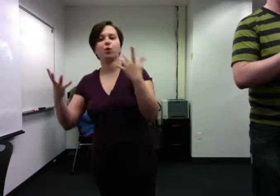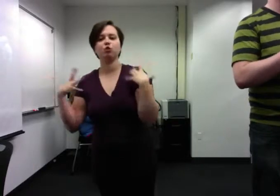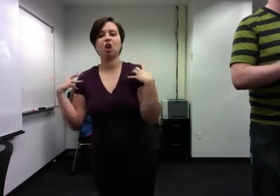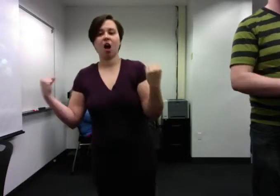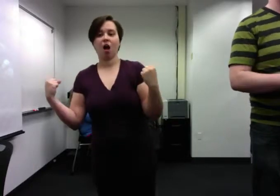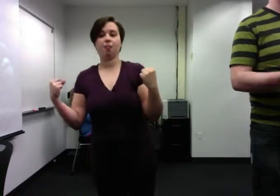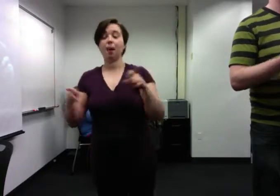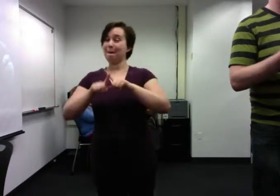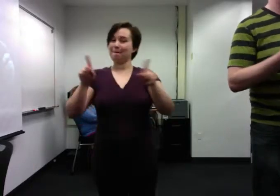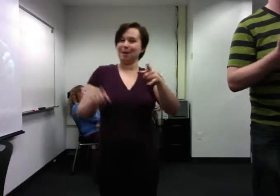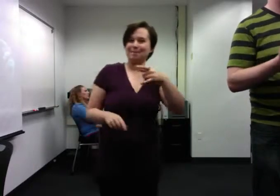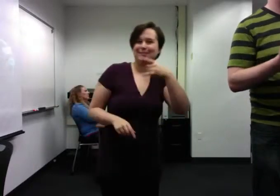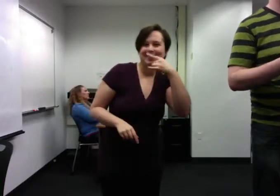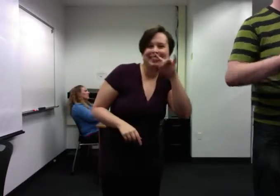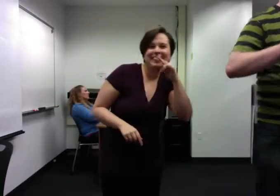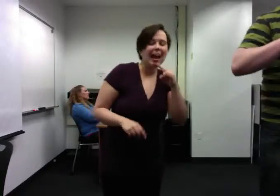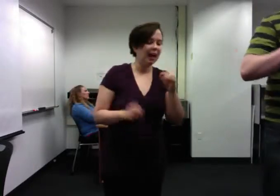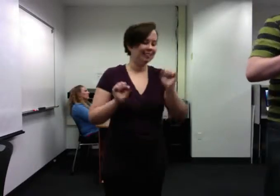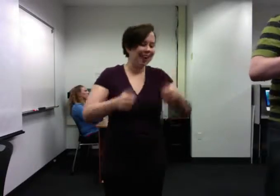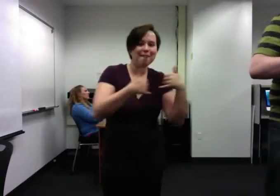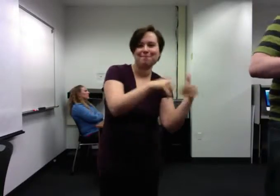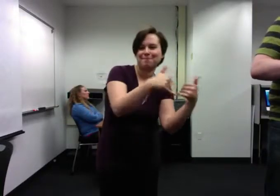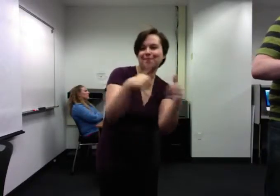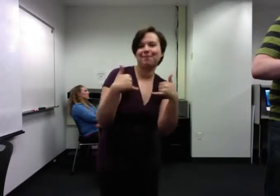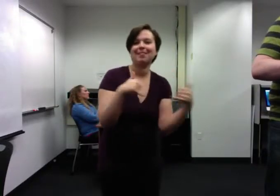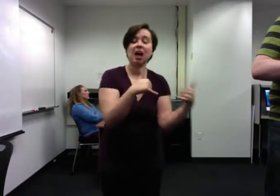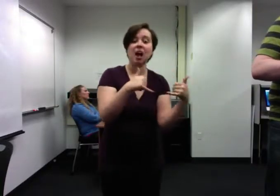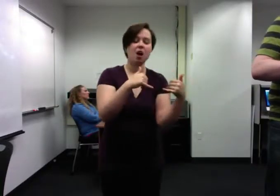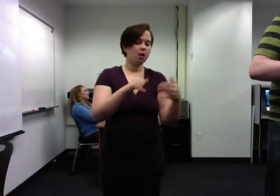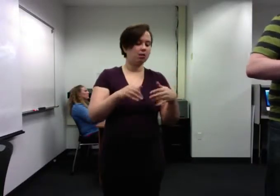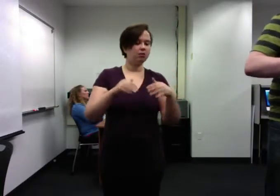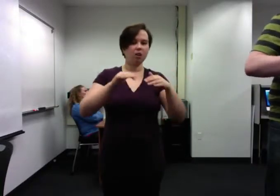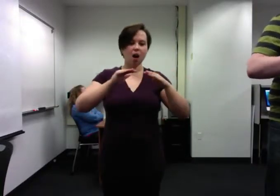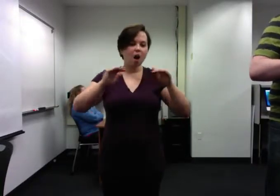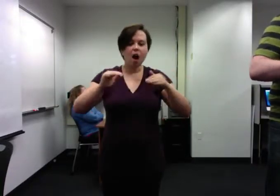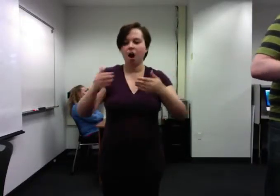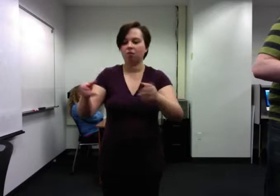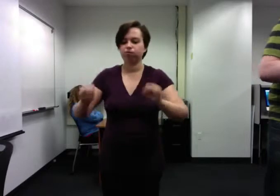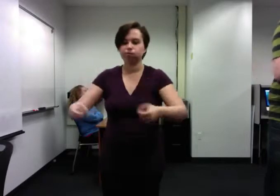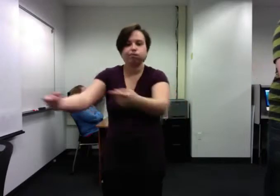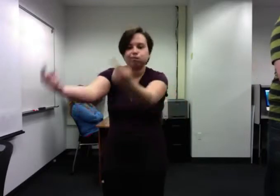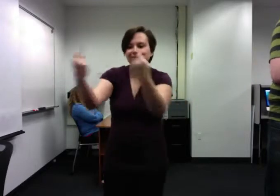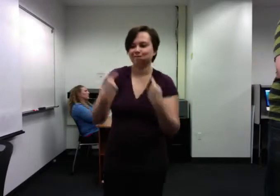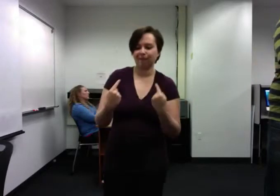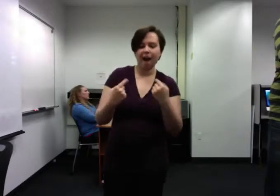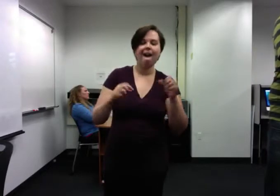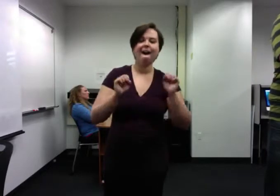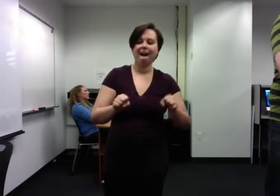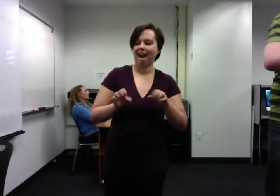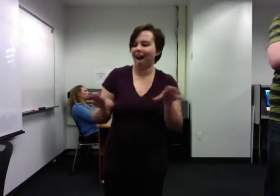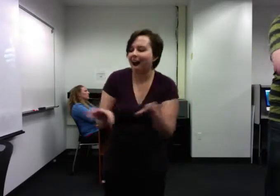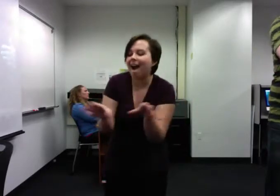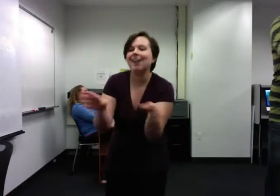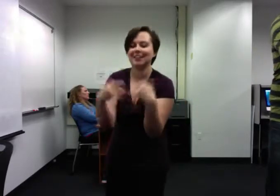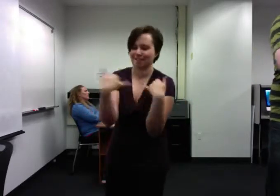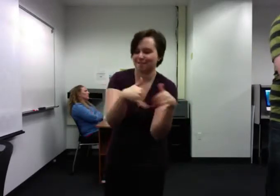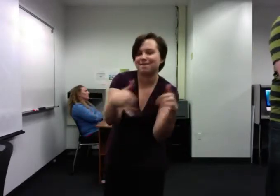to play. And so you bring a child into this room and you give them all the little things that they can act out in, and you say, let's